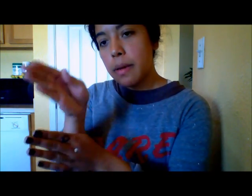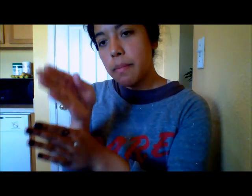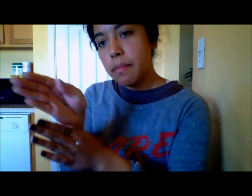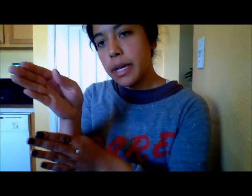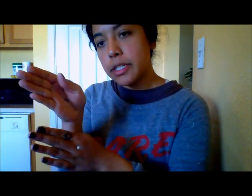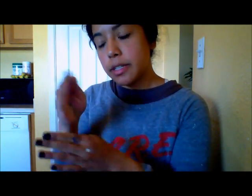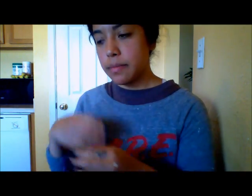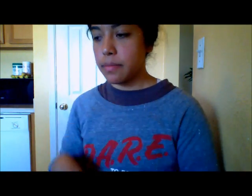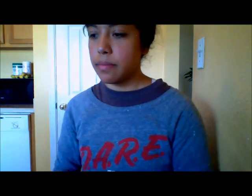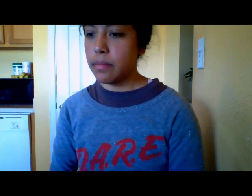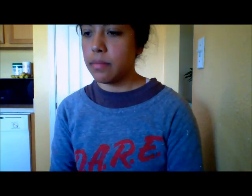major.